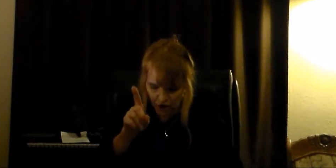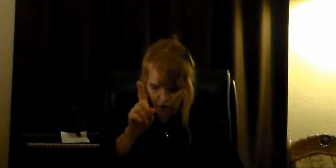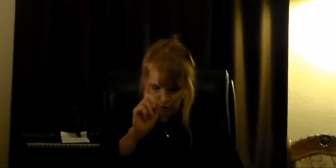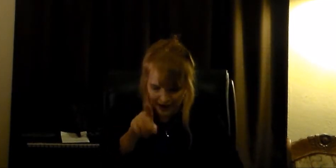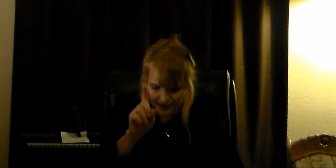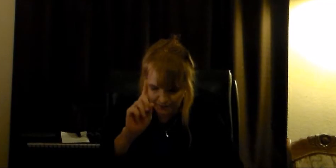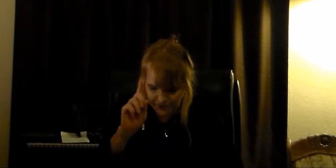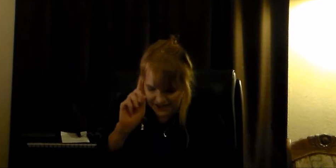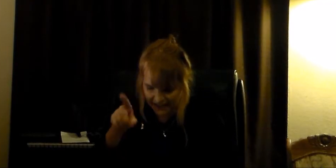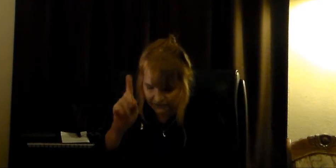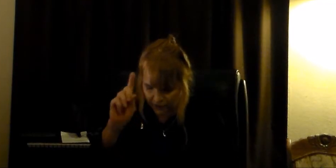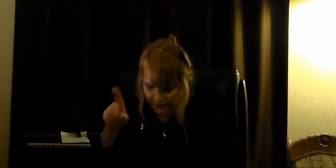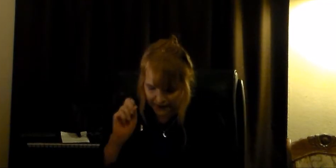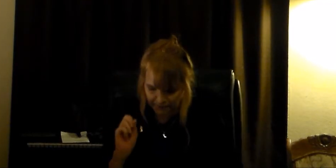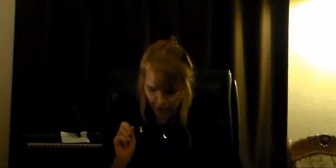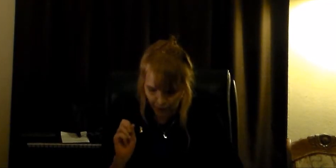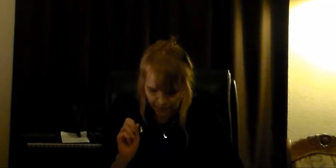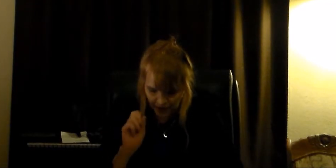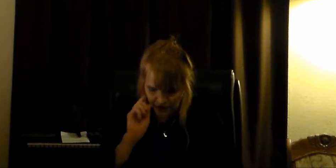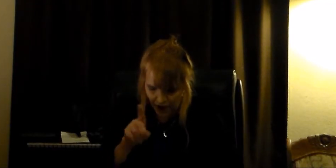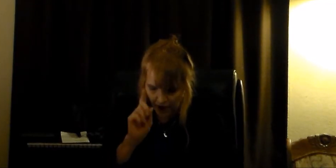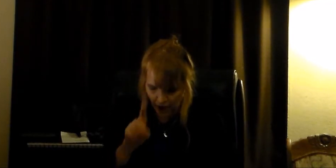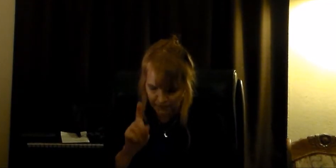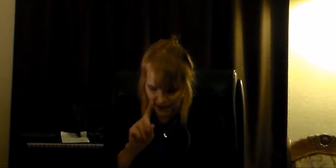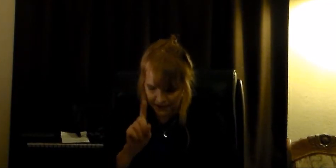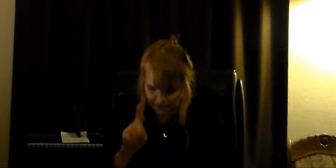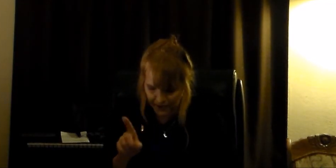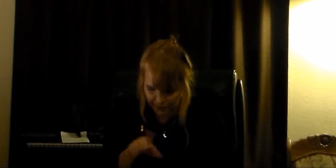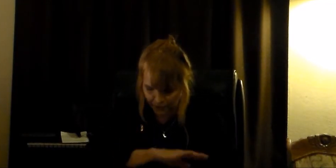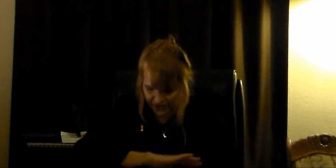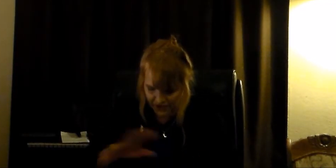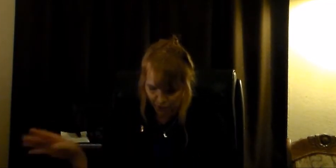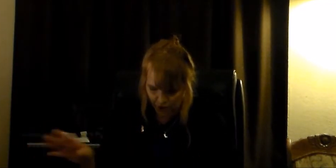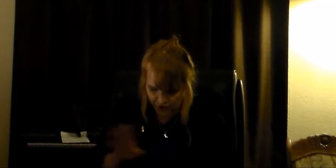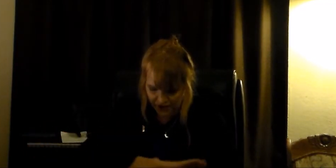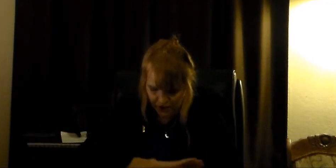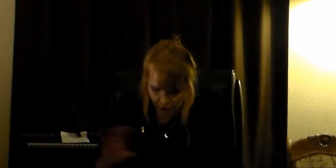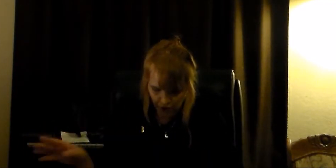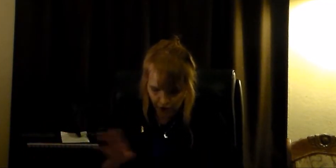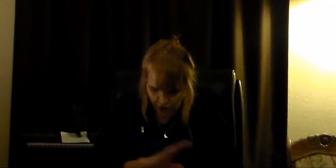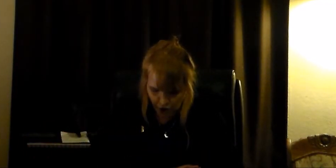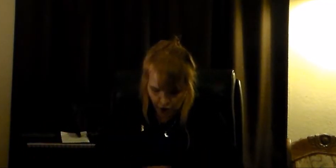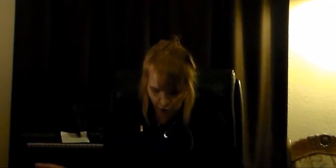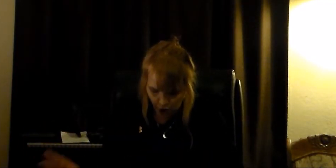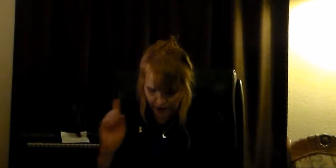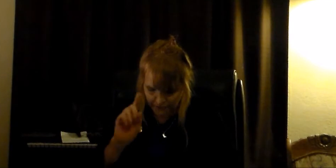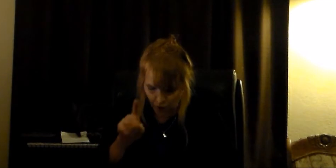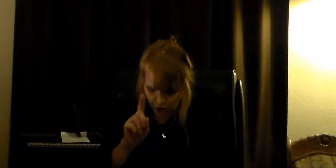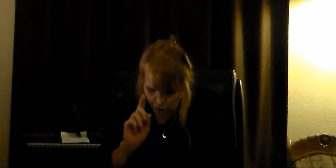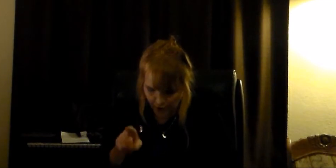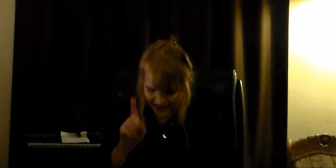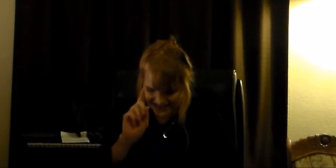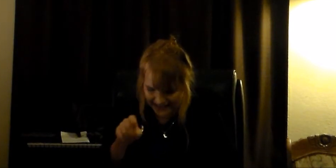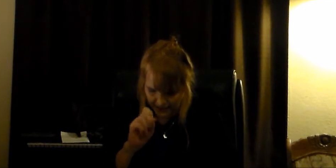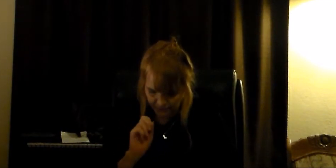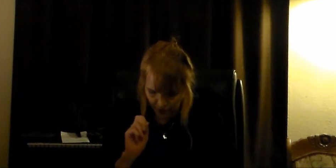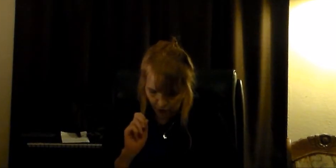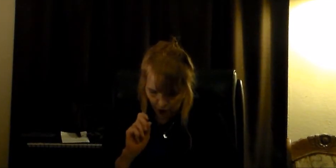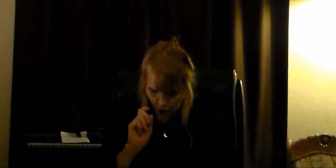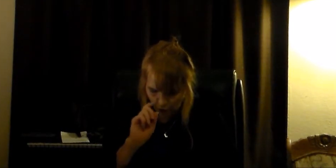sexually immoral, wicked, sinful people. Not at all mean the people of this world, who are immoral, wicked, sinful, or